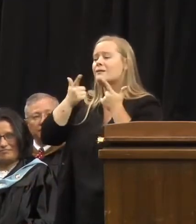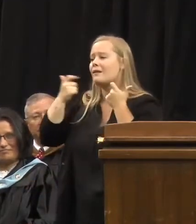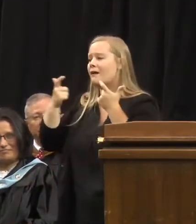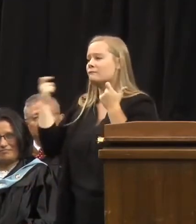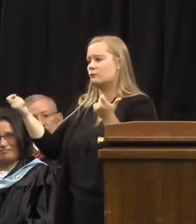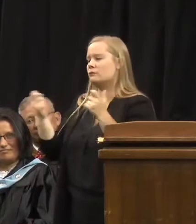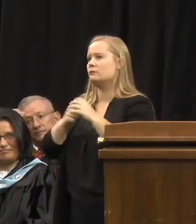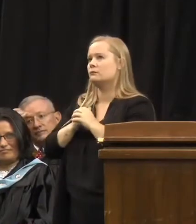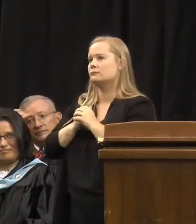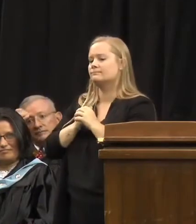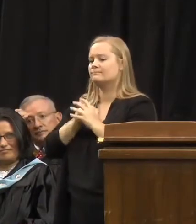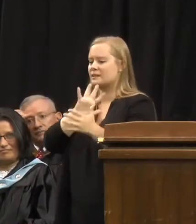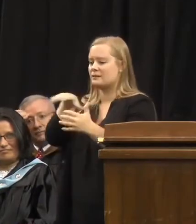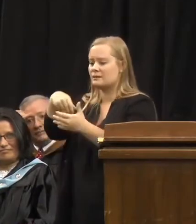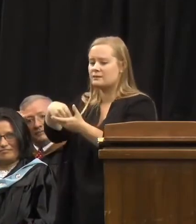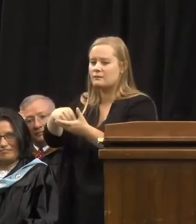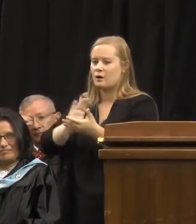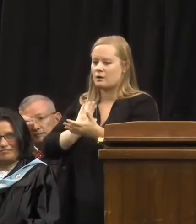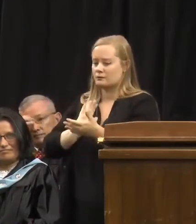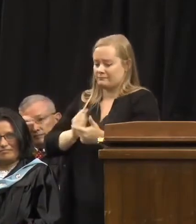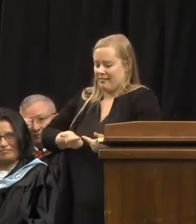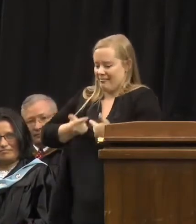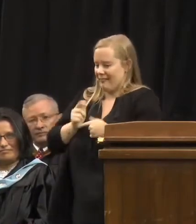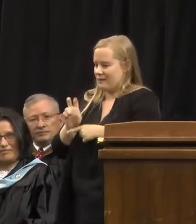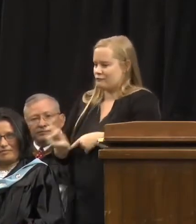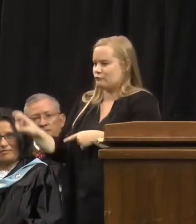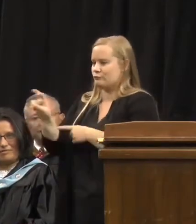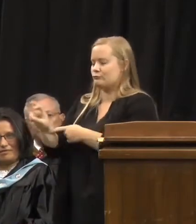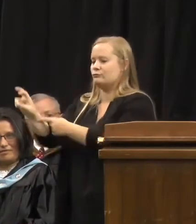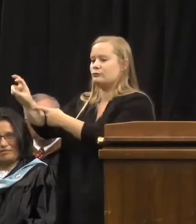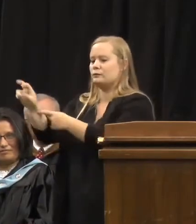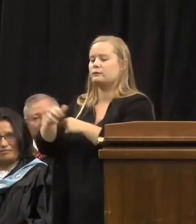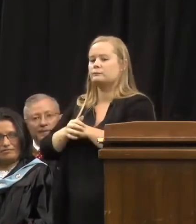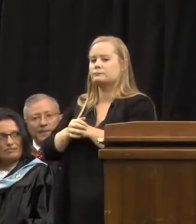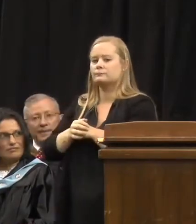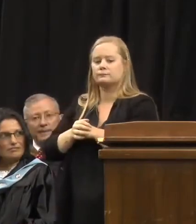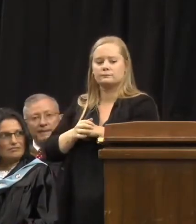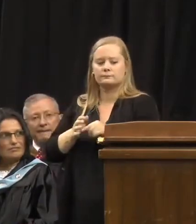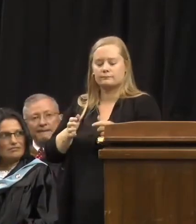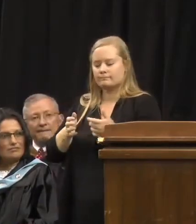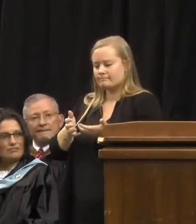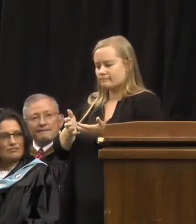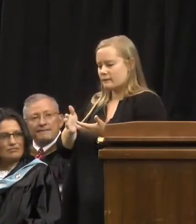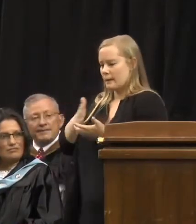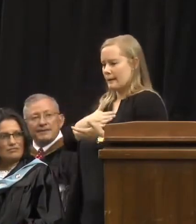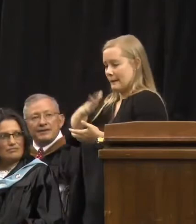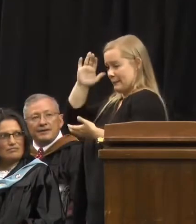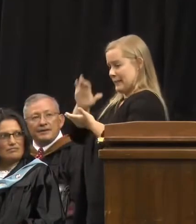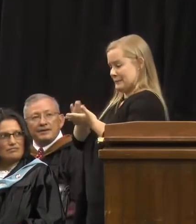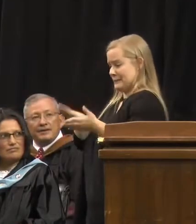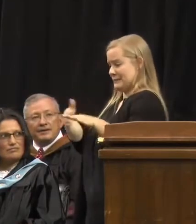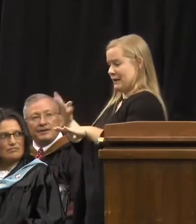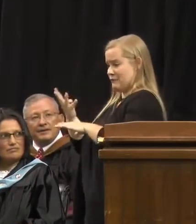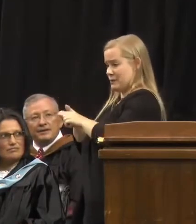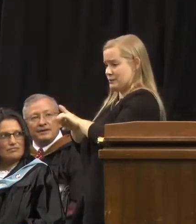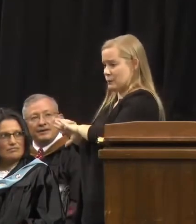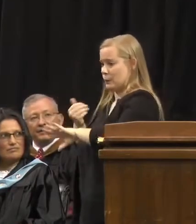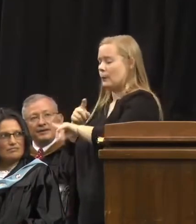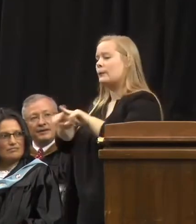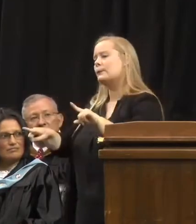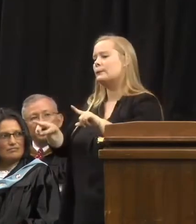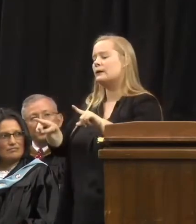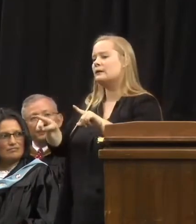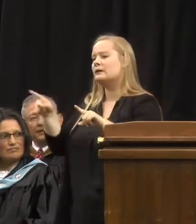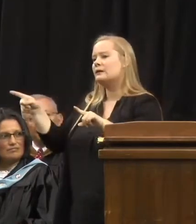laughter, are all a part of life's journey. As Carrie referenced, I lost my husband almost 4 years ago, but the famous saying